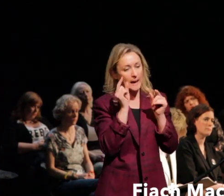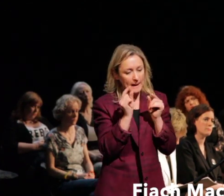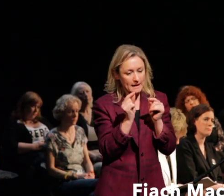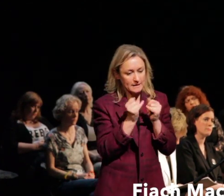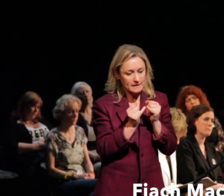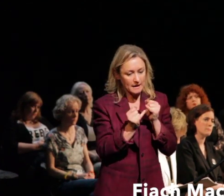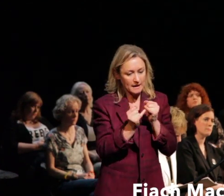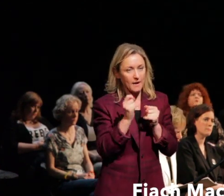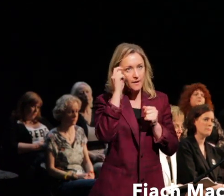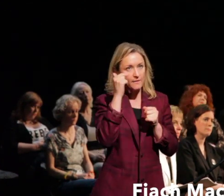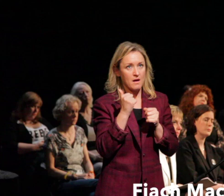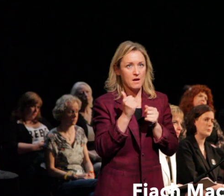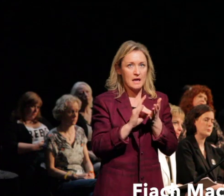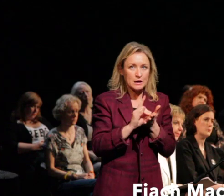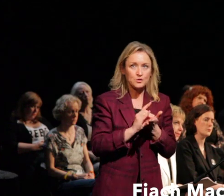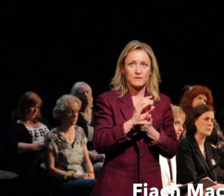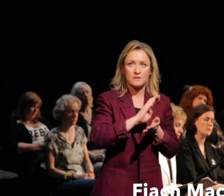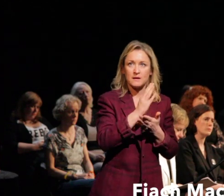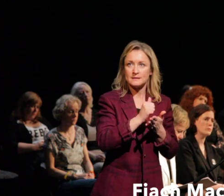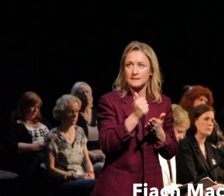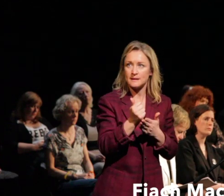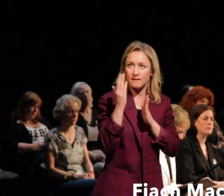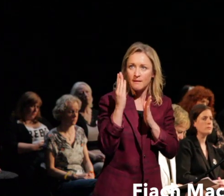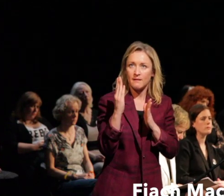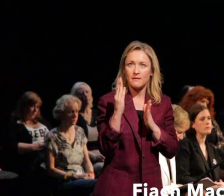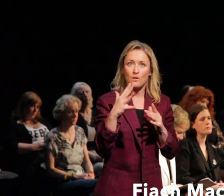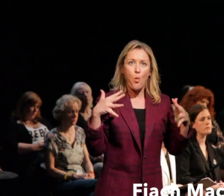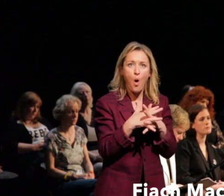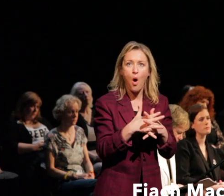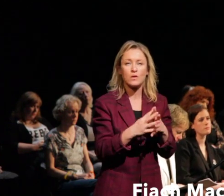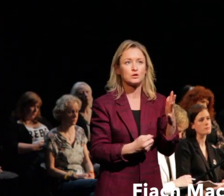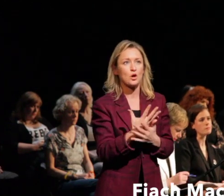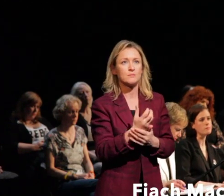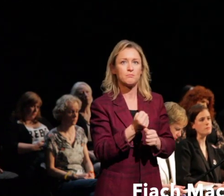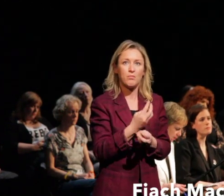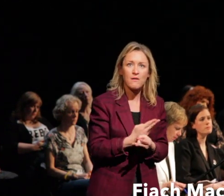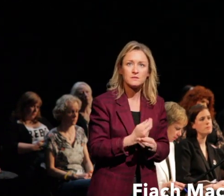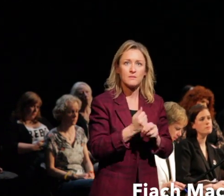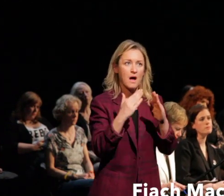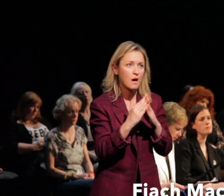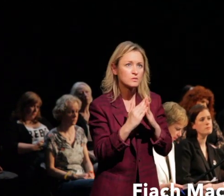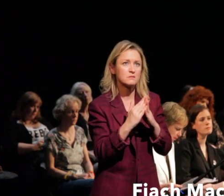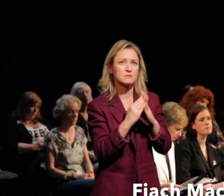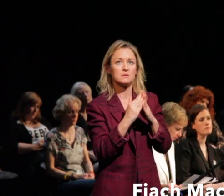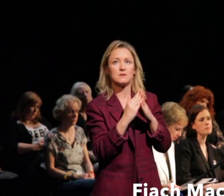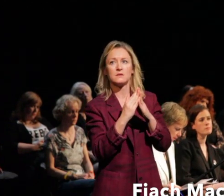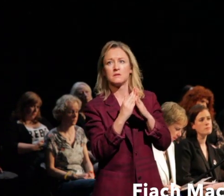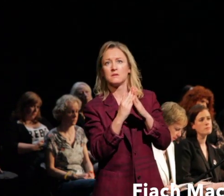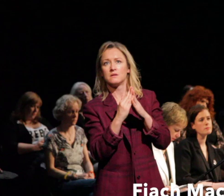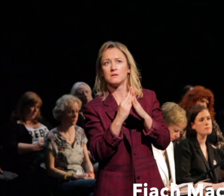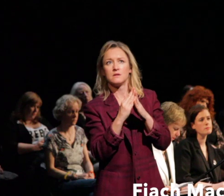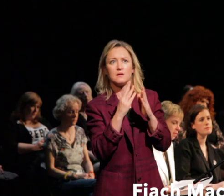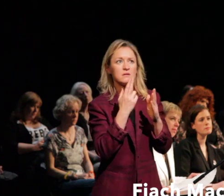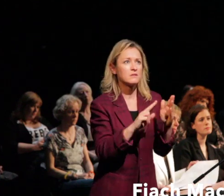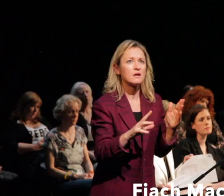I was thinking about the legacy of 1916. I was thinking about war stories, about poverty, about housing, about disenfranchisement. I was thinking